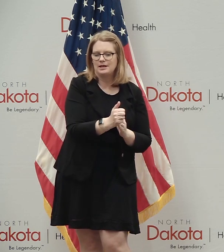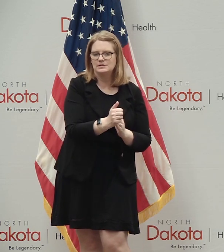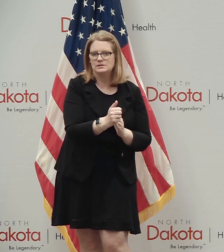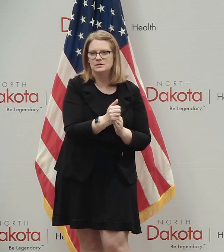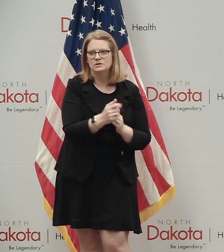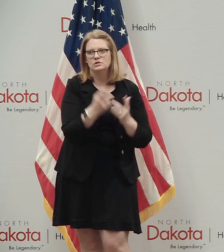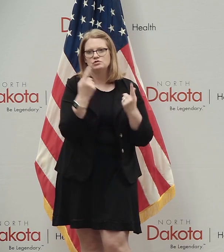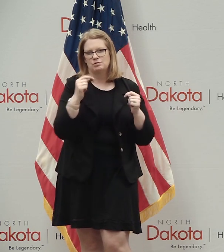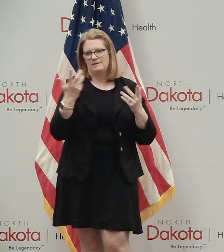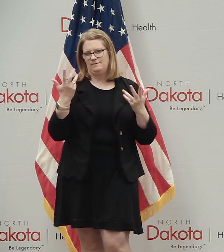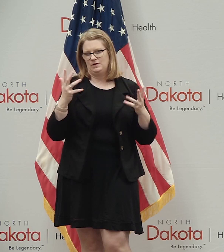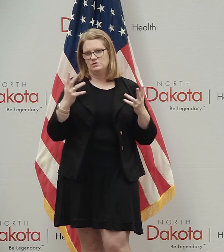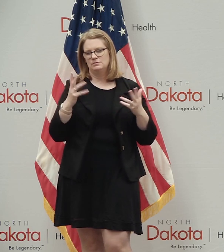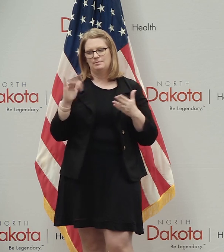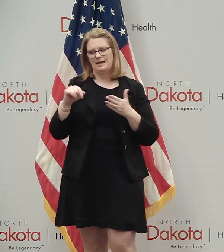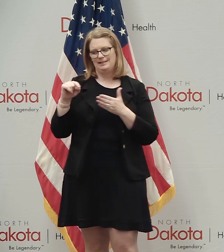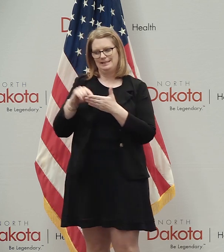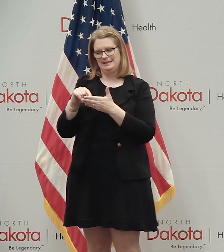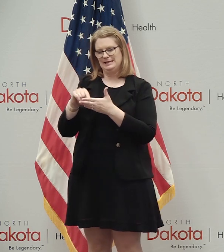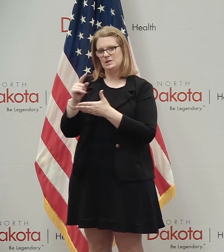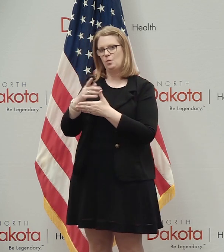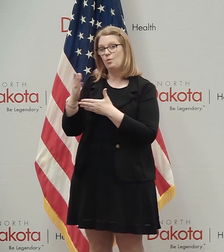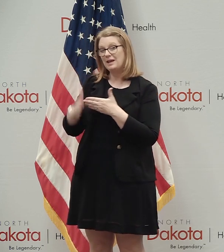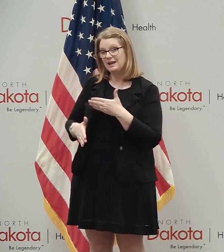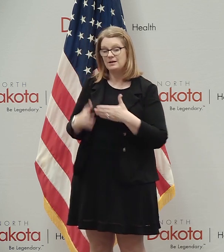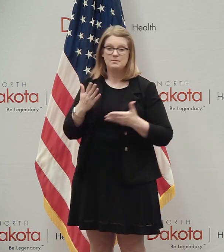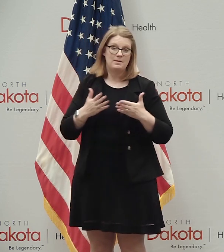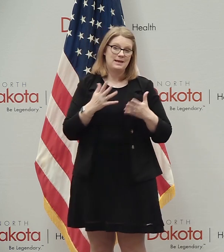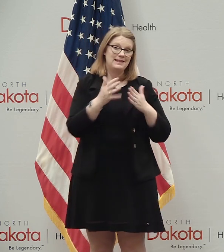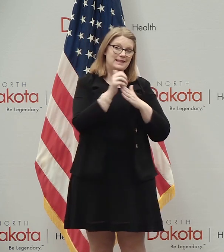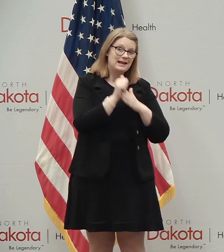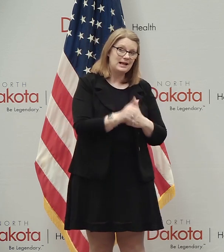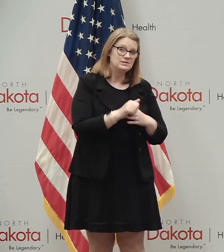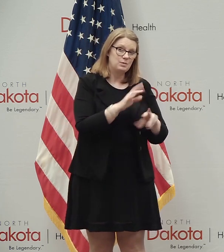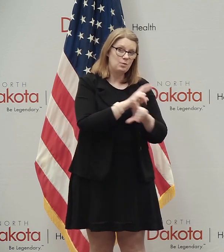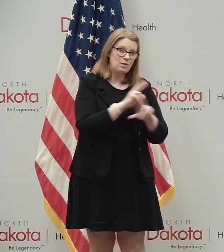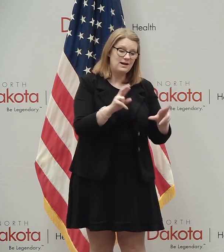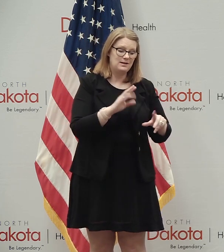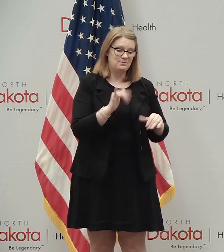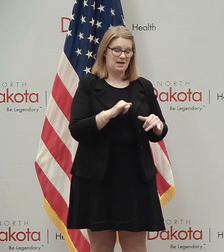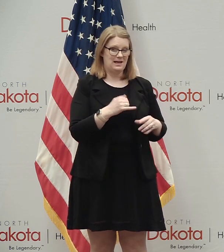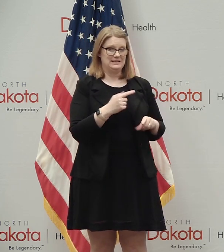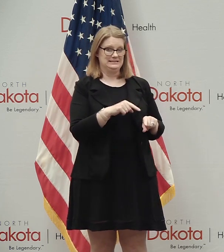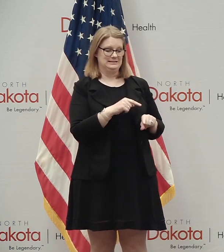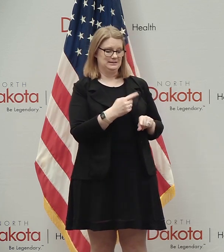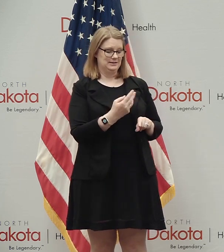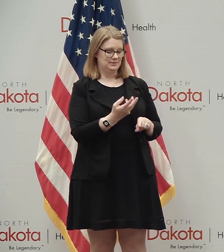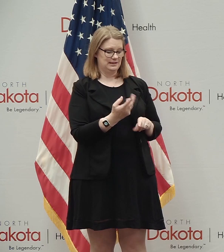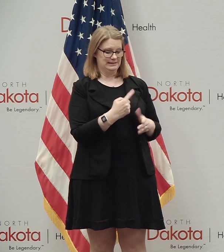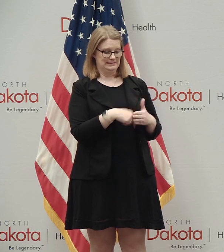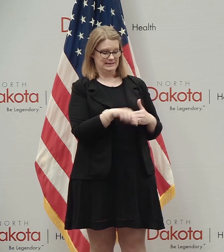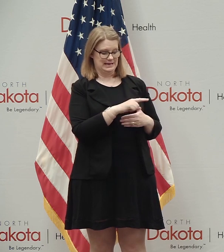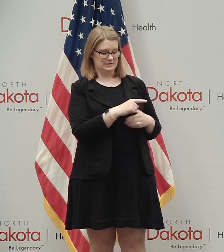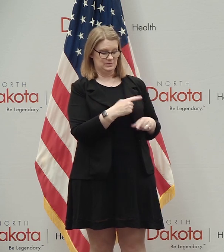try to have done by this weekend, with the idea that maybe the guidelines could be ready by the early part of next week, or I guess after Memorial